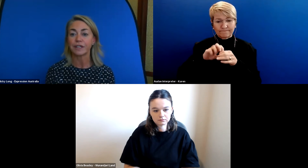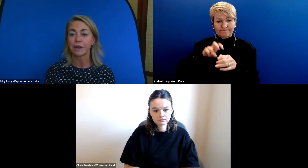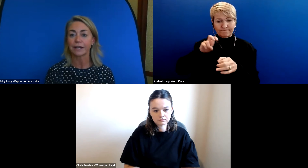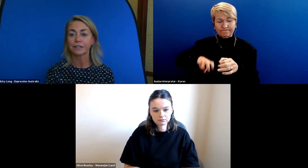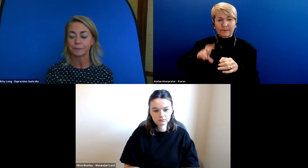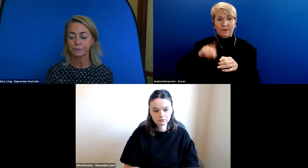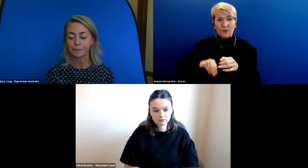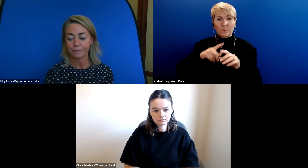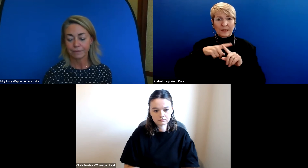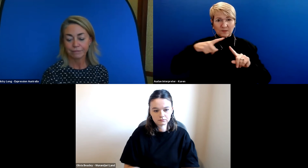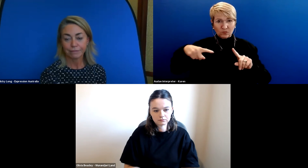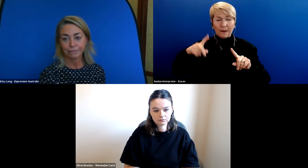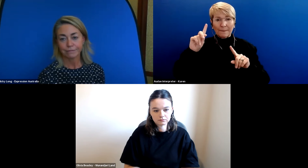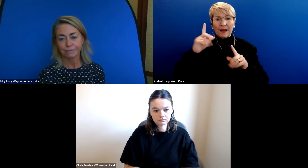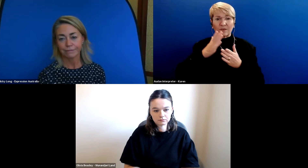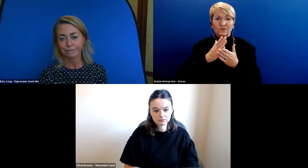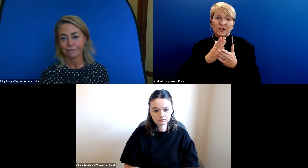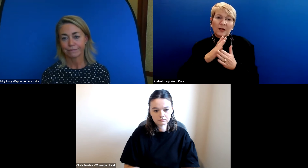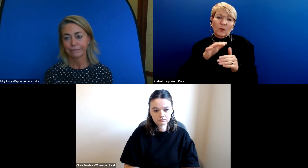your feedback.